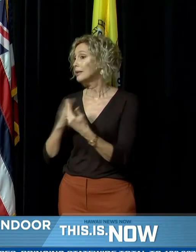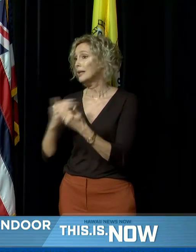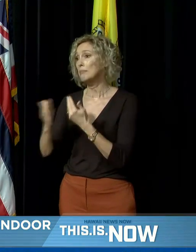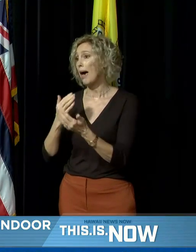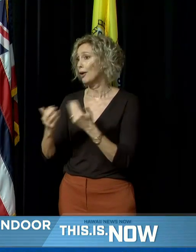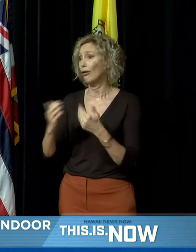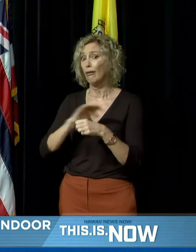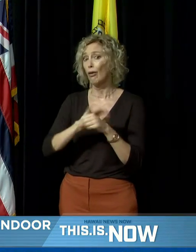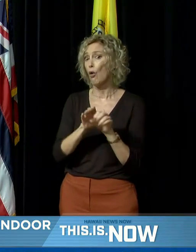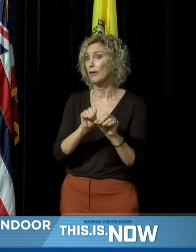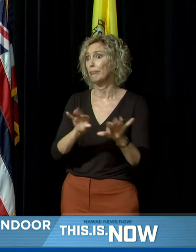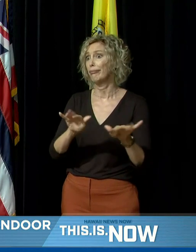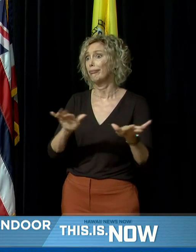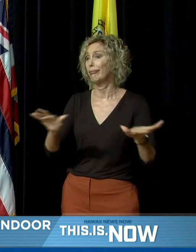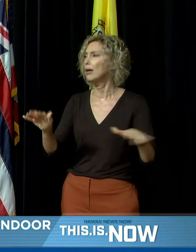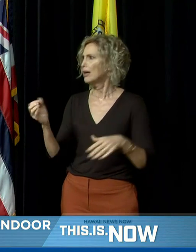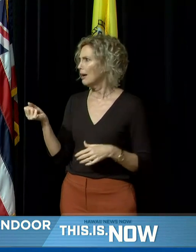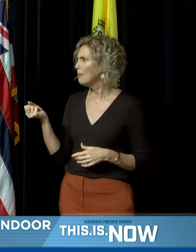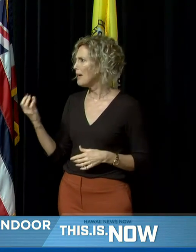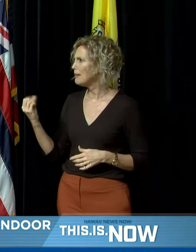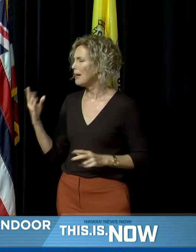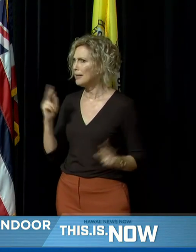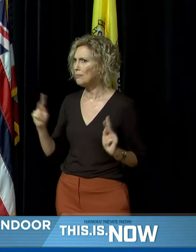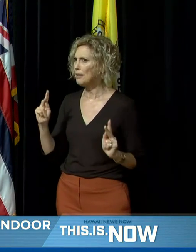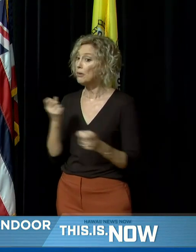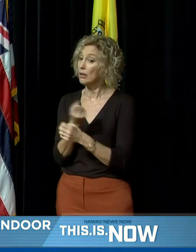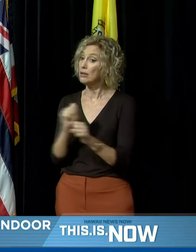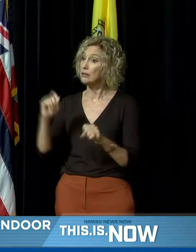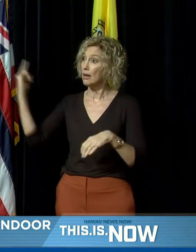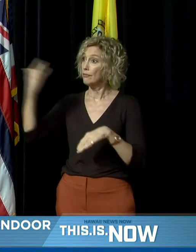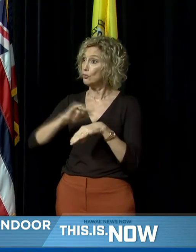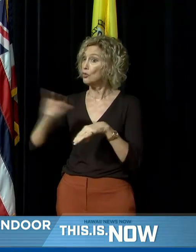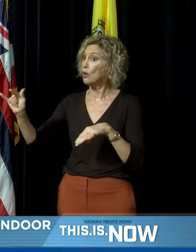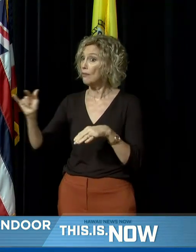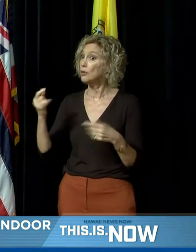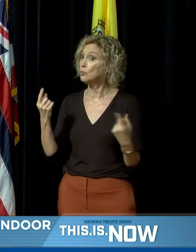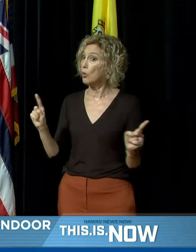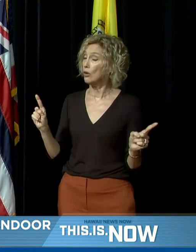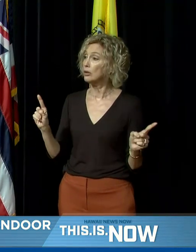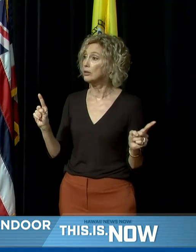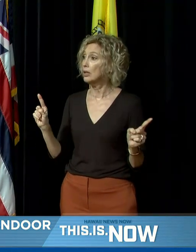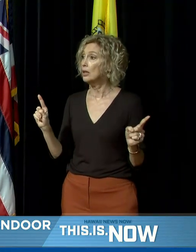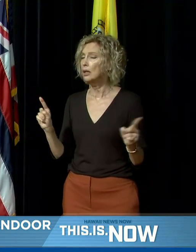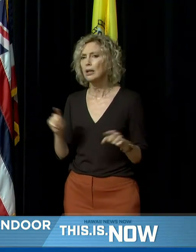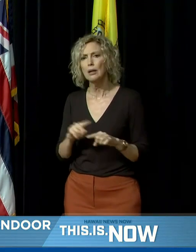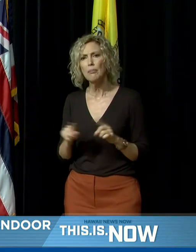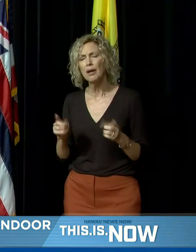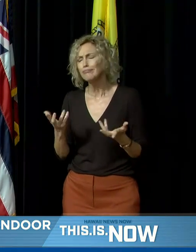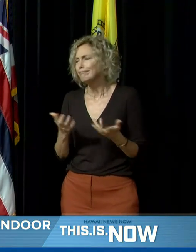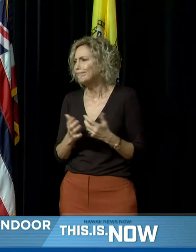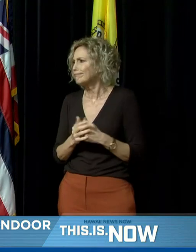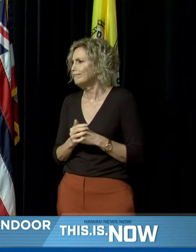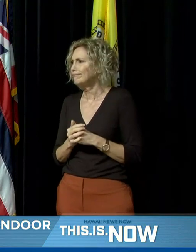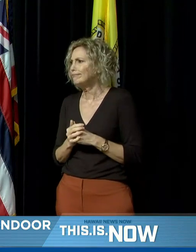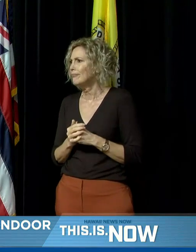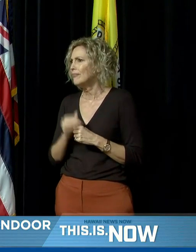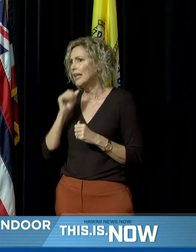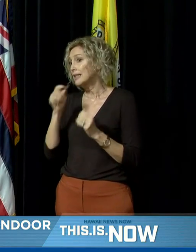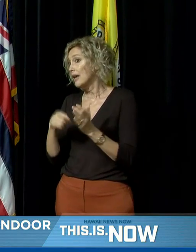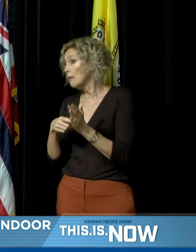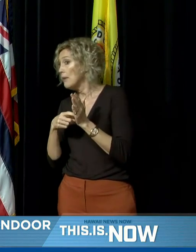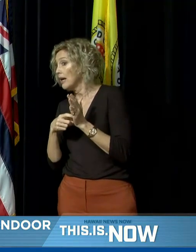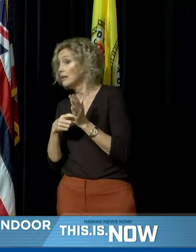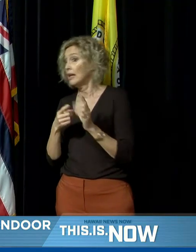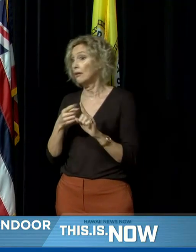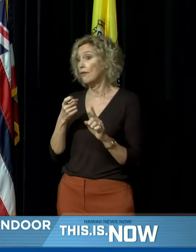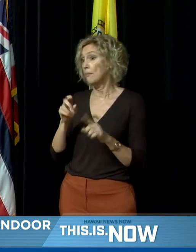issues. And that's a lot of people, but we know that safe travels works, but there's a real inconsistency there if, in fact, that's not a mandate with the travels by